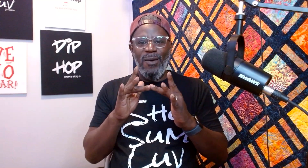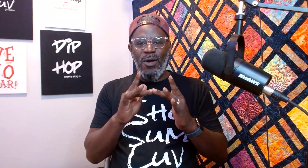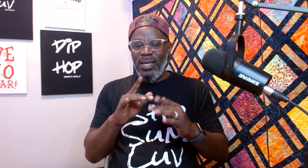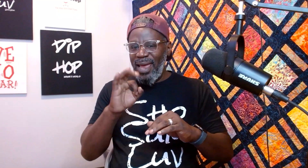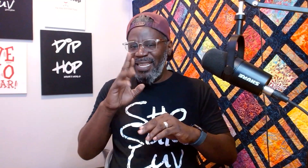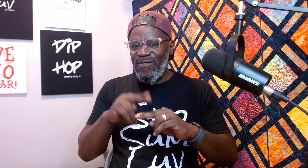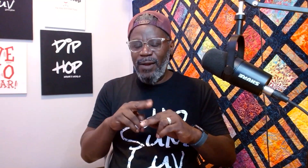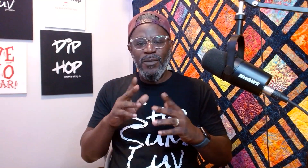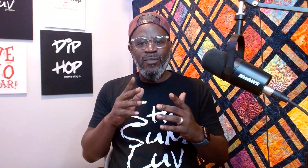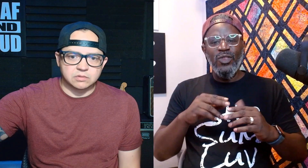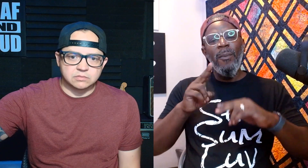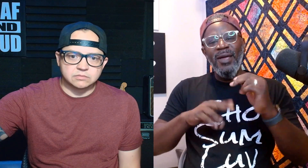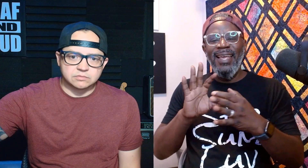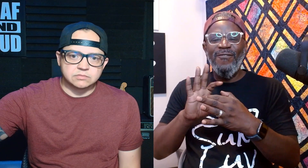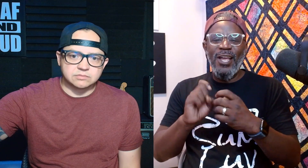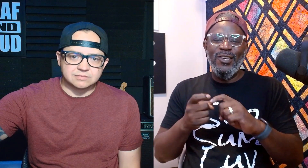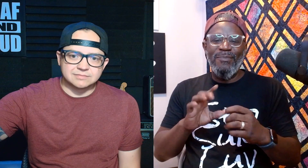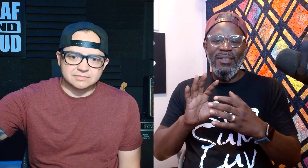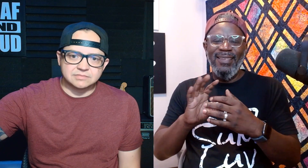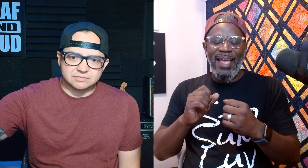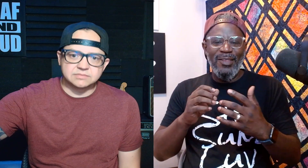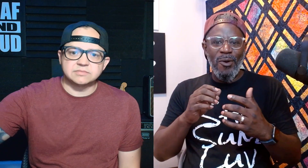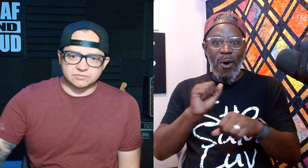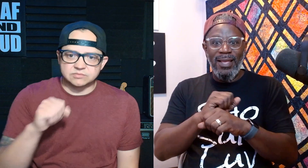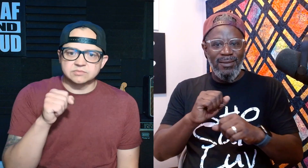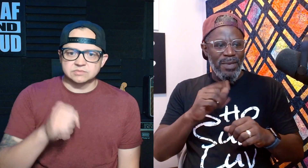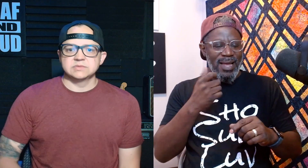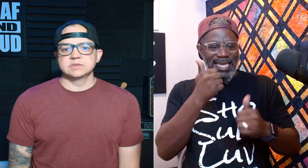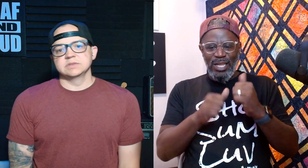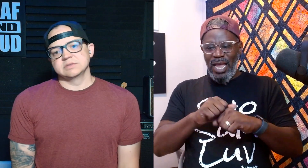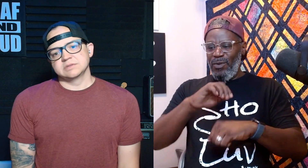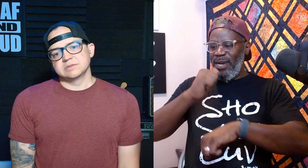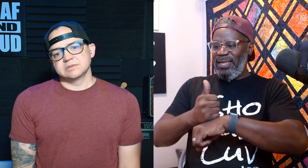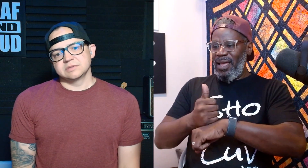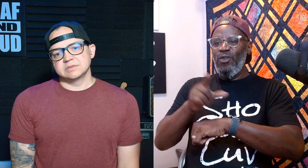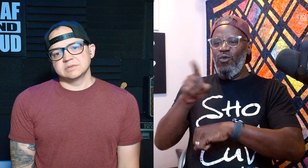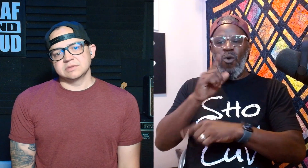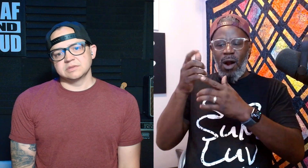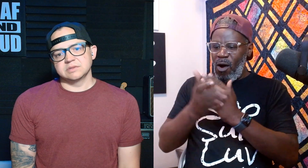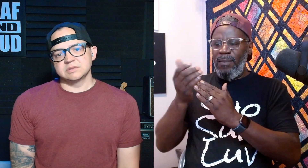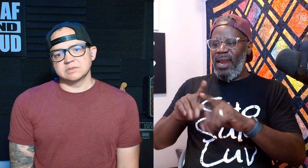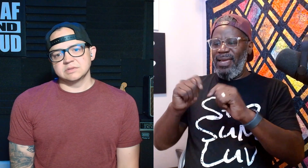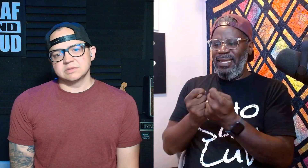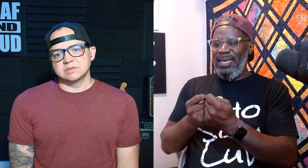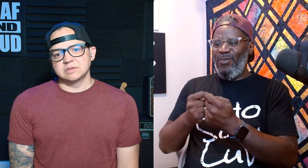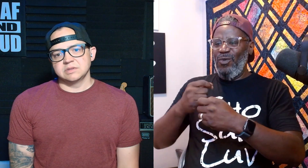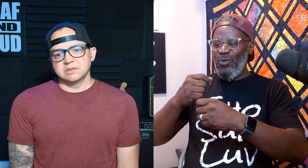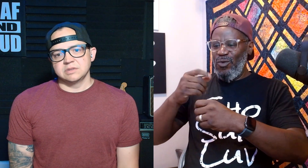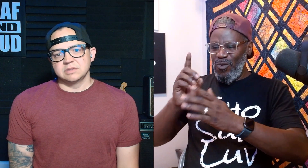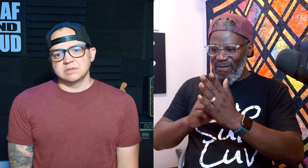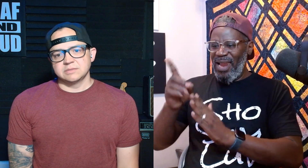always networking. And it's fun. You're building friendship and you're working because each time you're on a set, you are automatic a